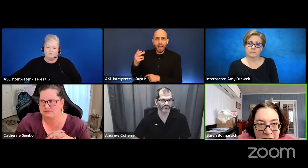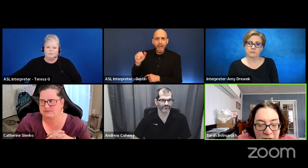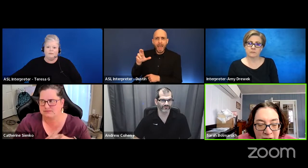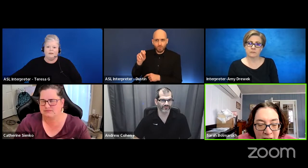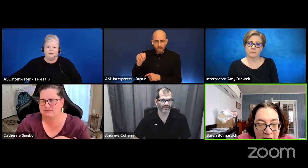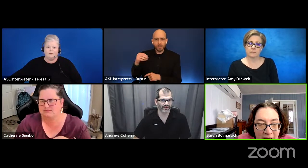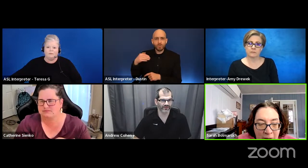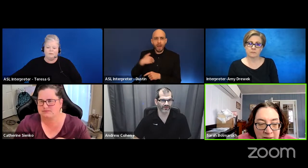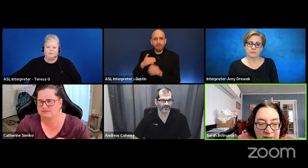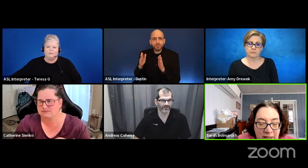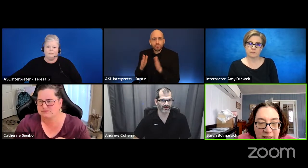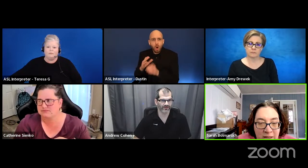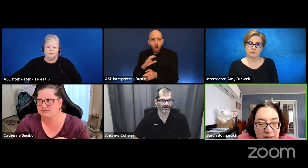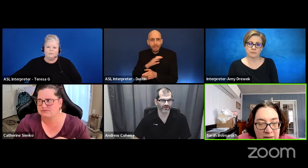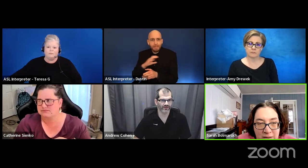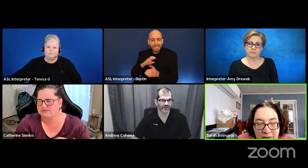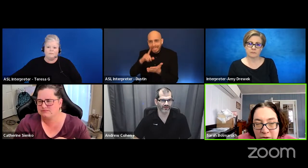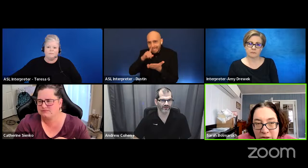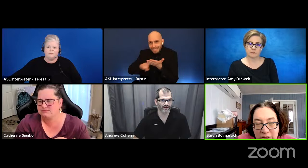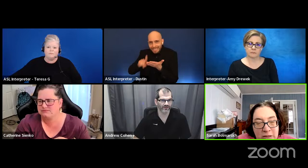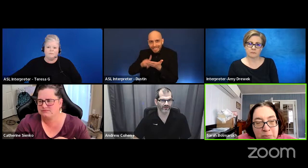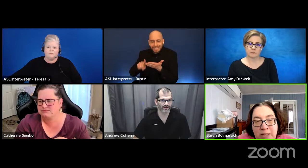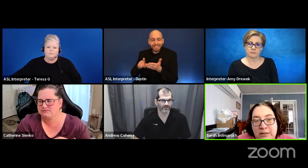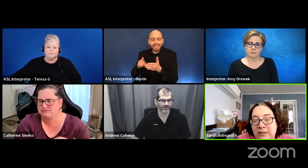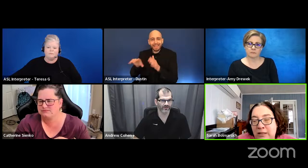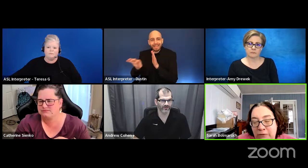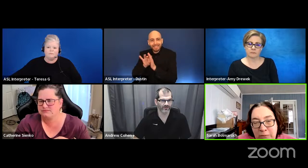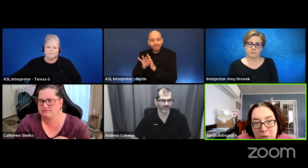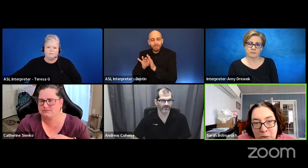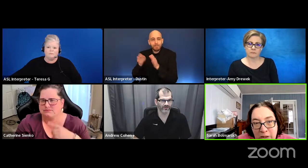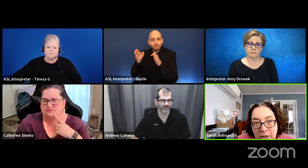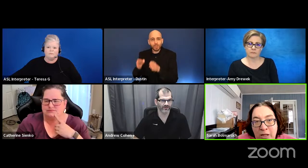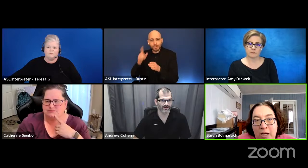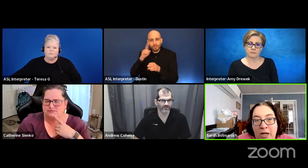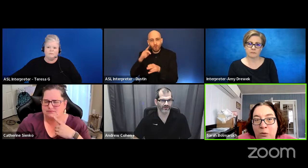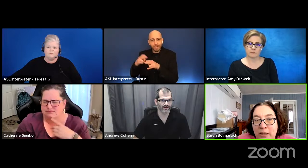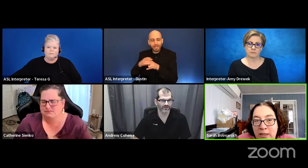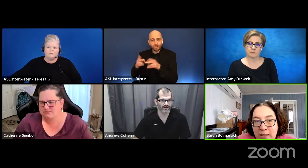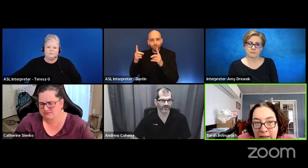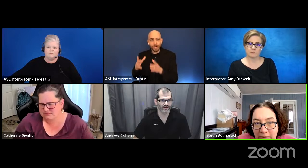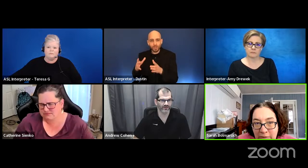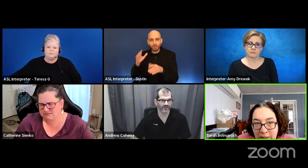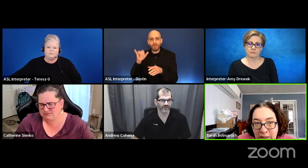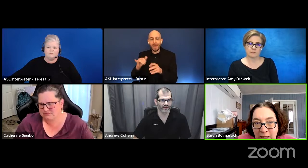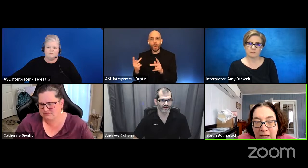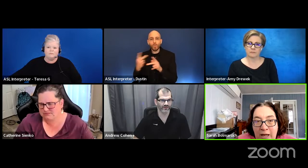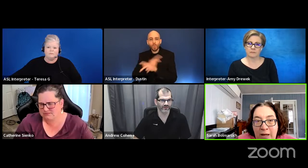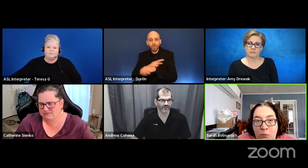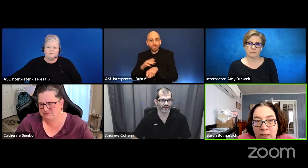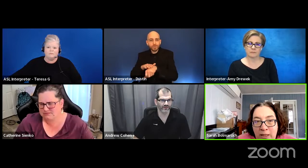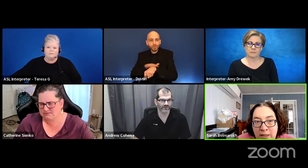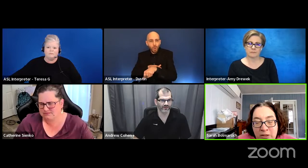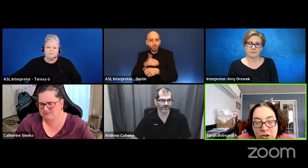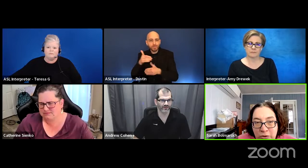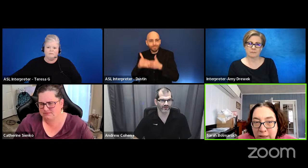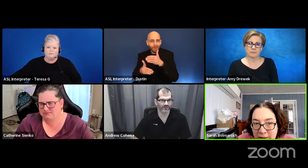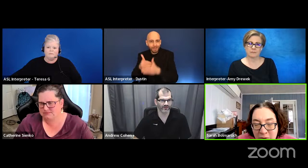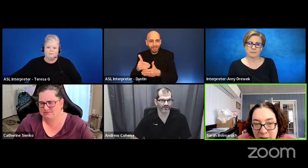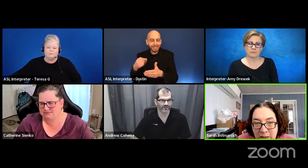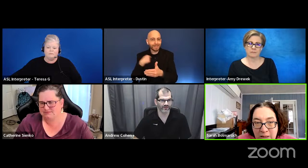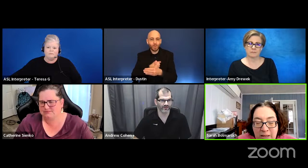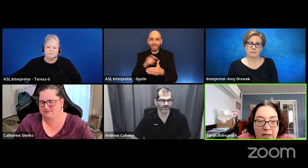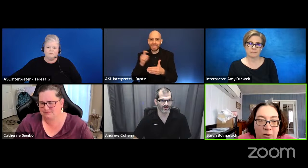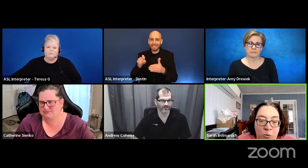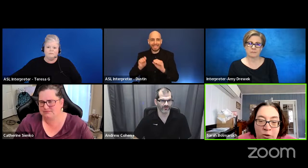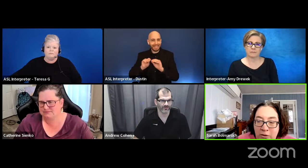interim director, I would say I think this slows down this process even more. We need clarity. Waiting until